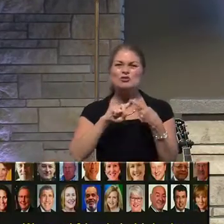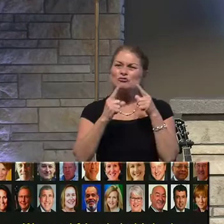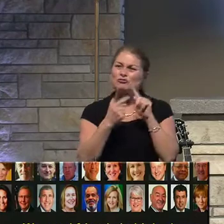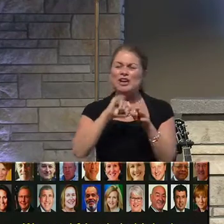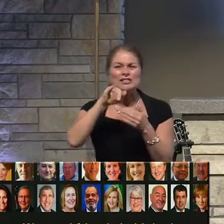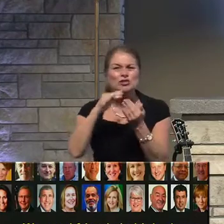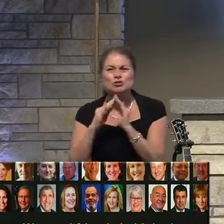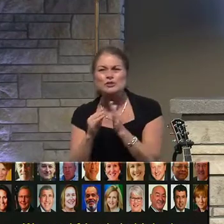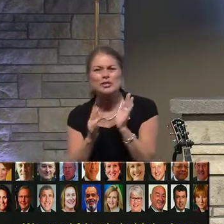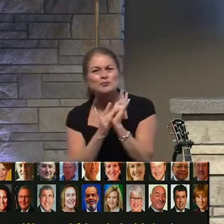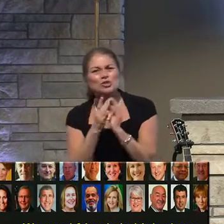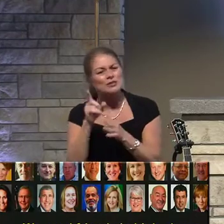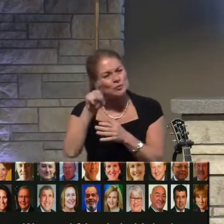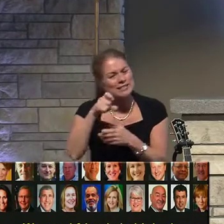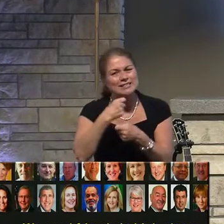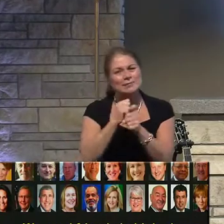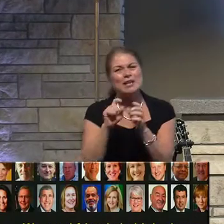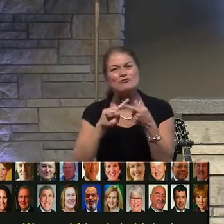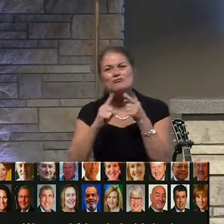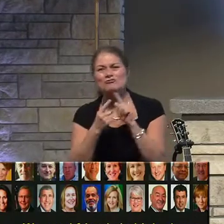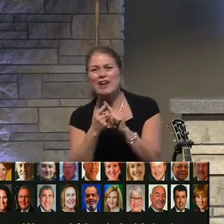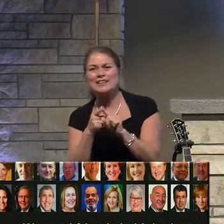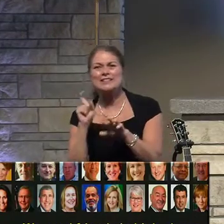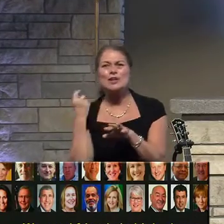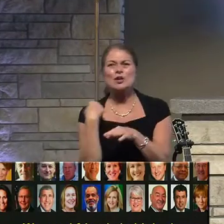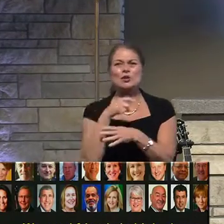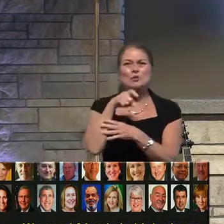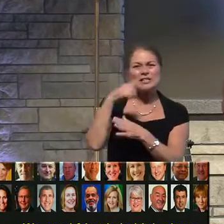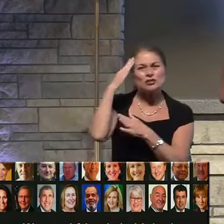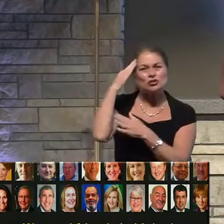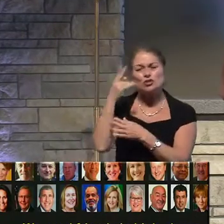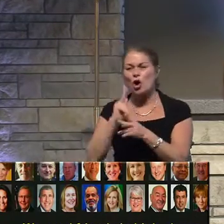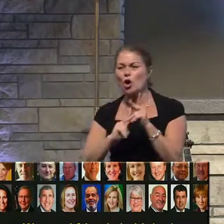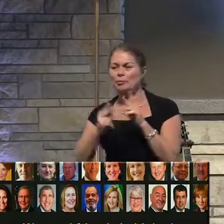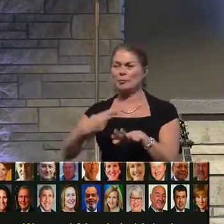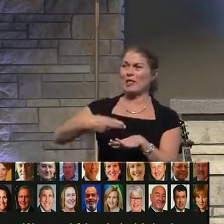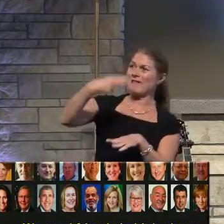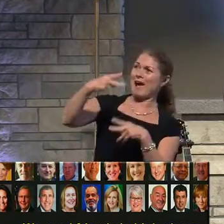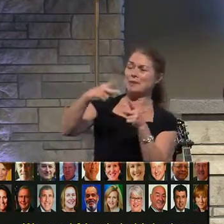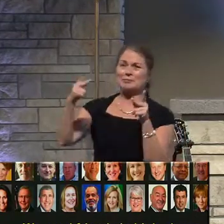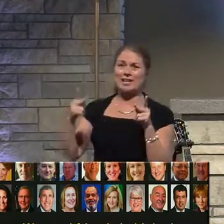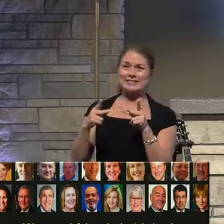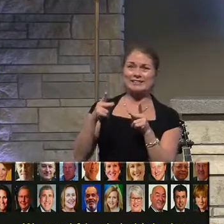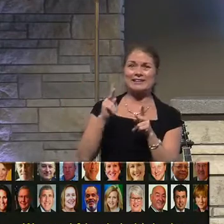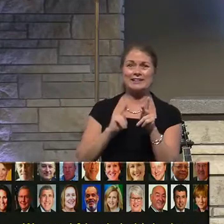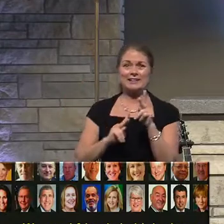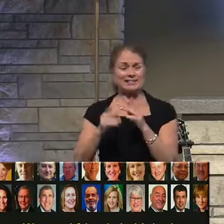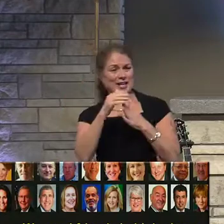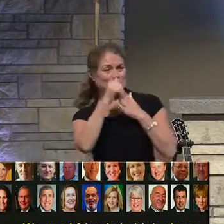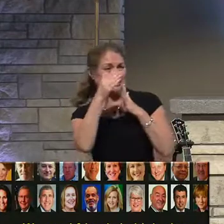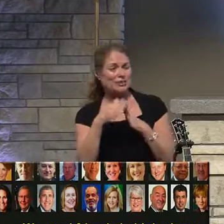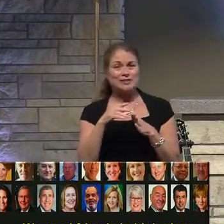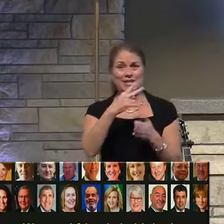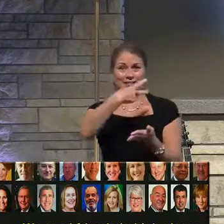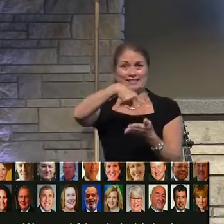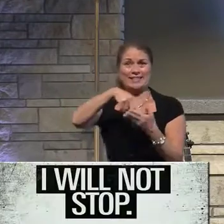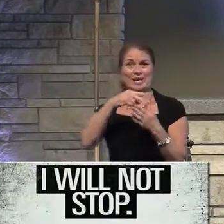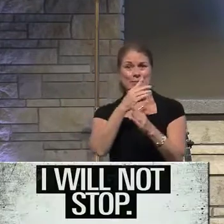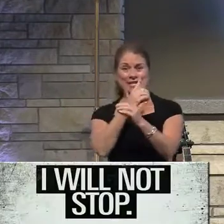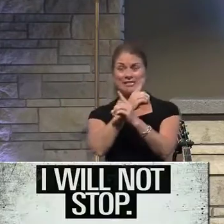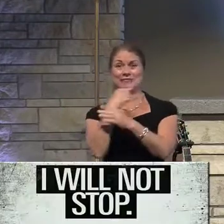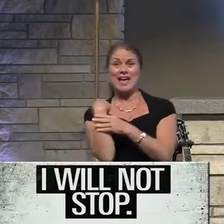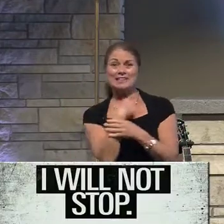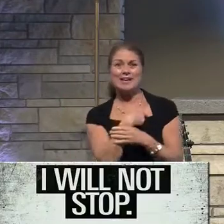mean, Jesus, we need to make friends. We need some people in high places. We need to know some influential people that can stand up and defend us. But